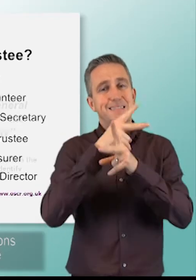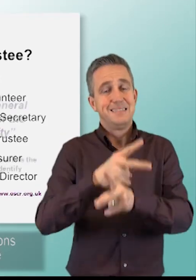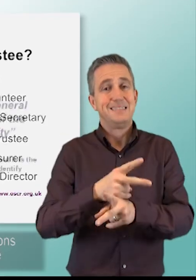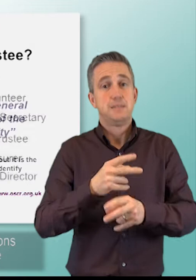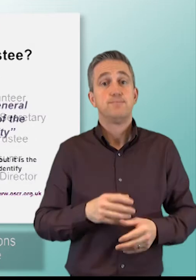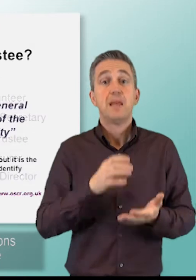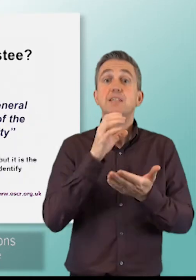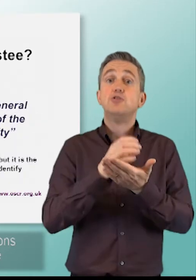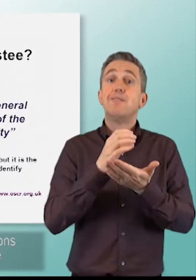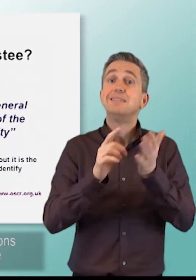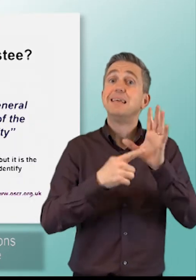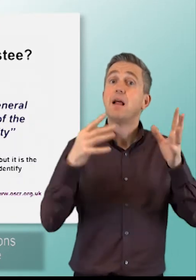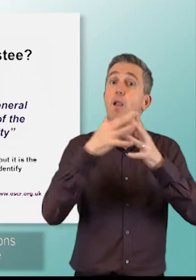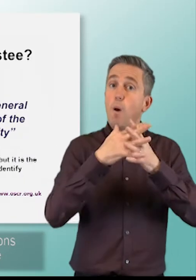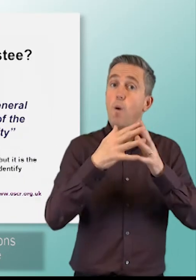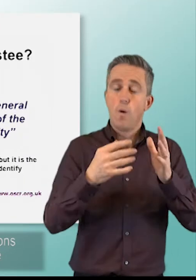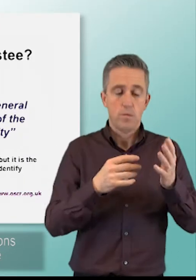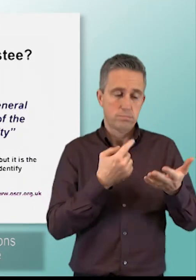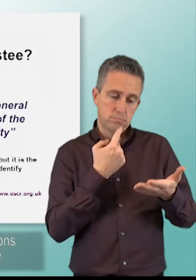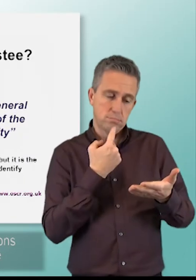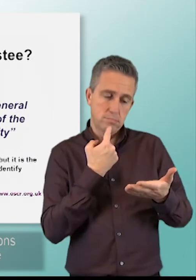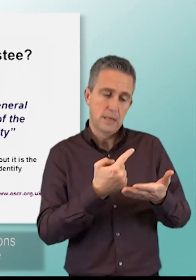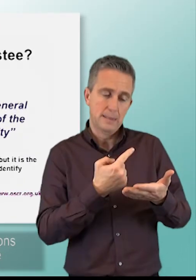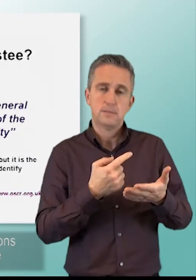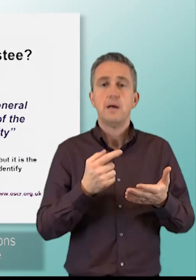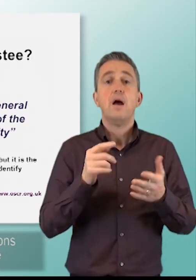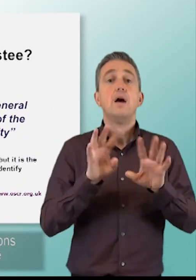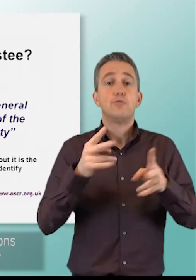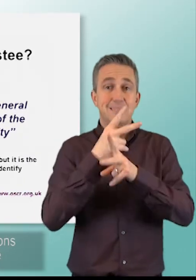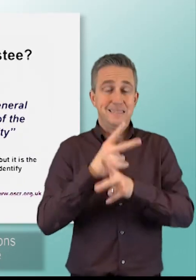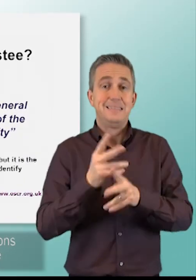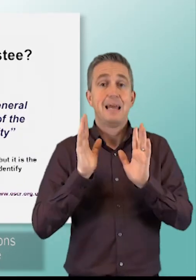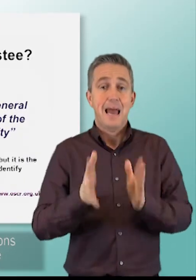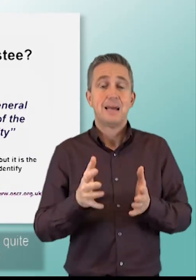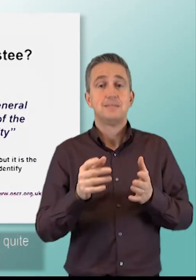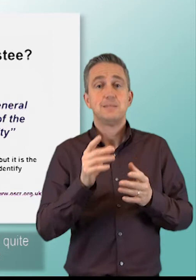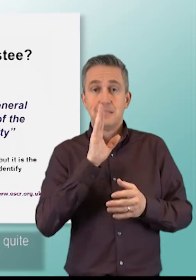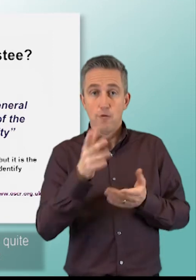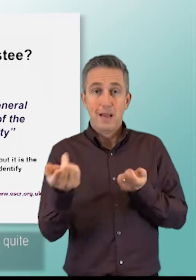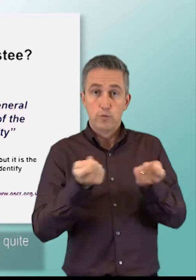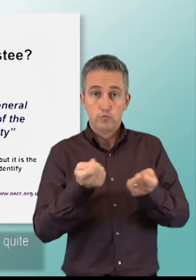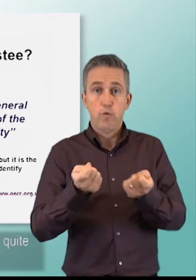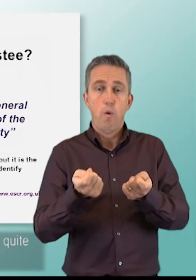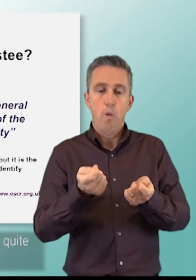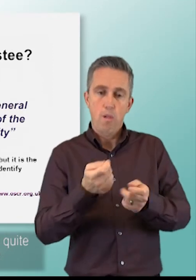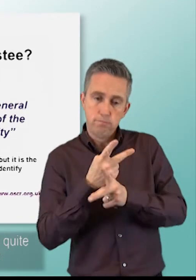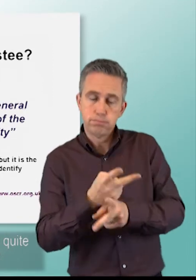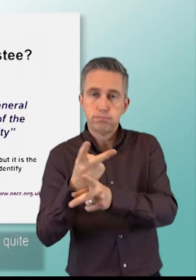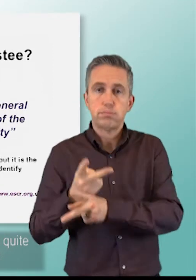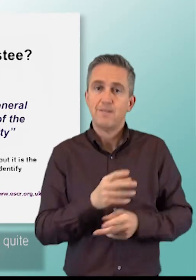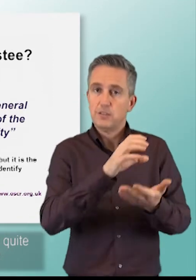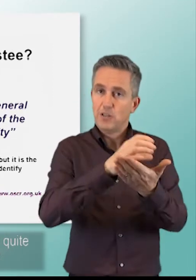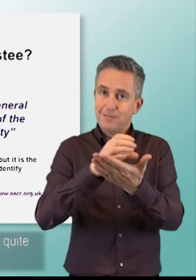Charity law defines charity trustees as those persons having general control and management of the administration of a charity. It sounds